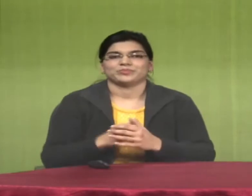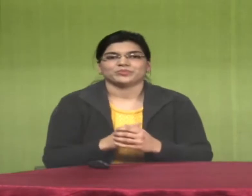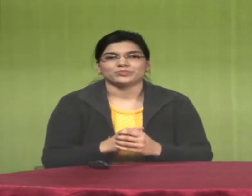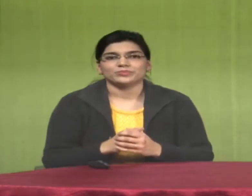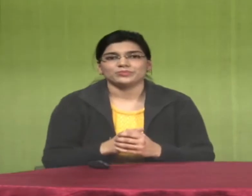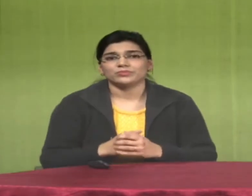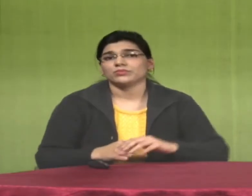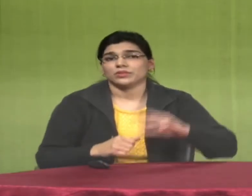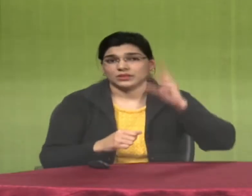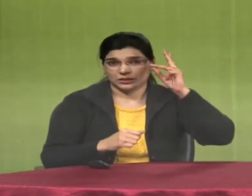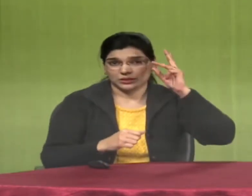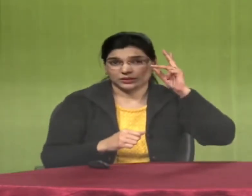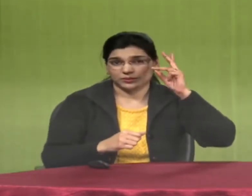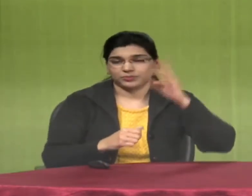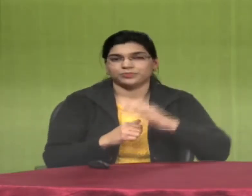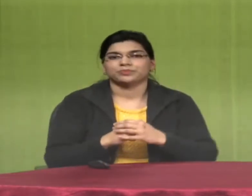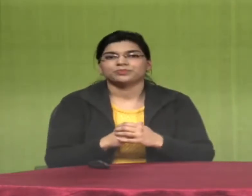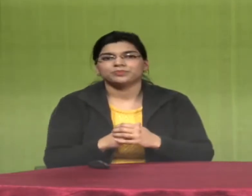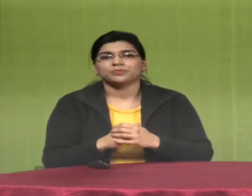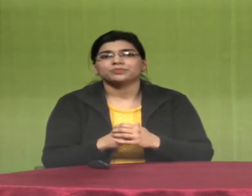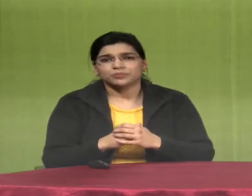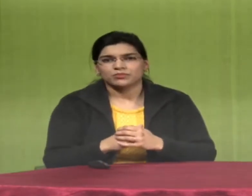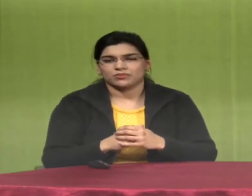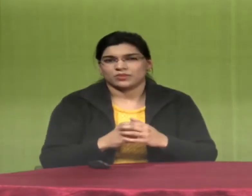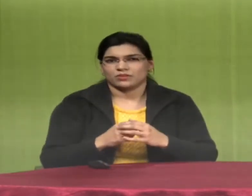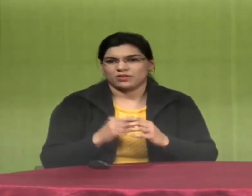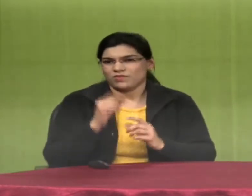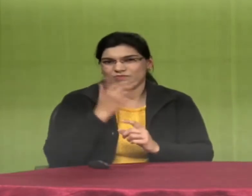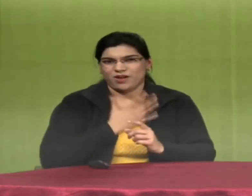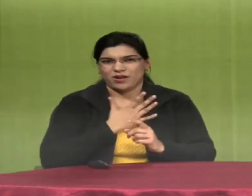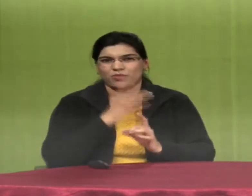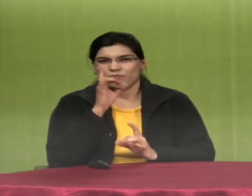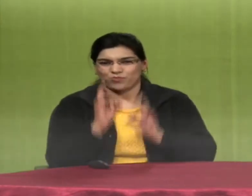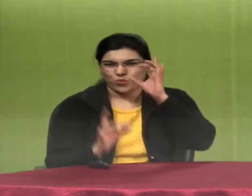decomposing leaves. Third word is